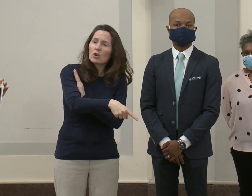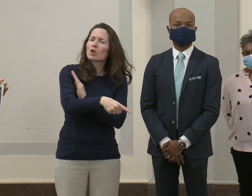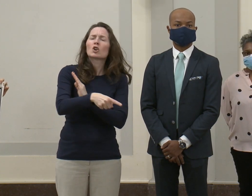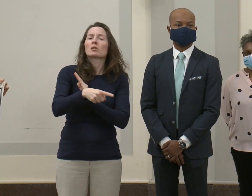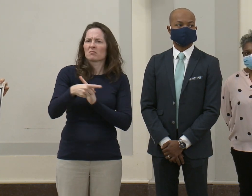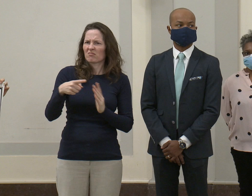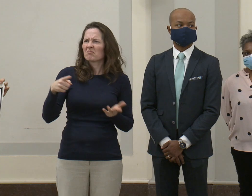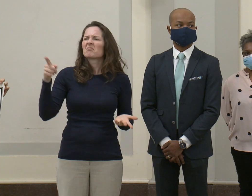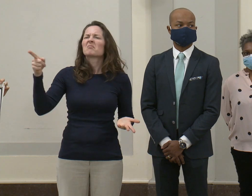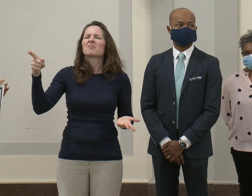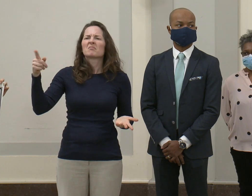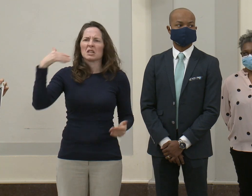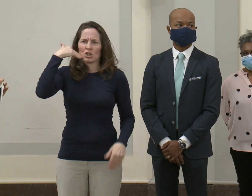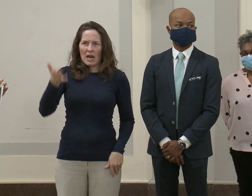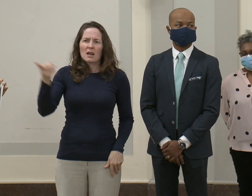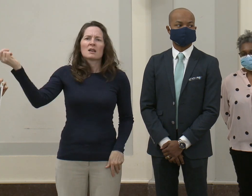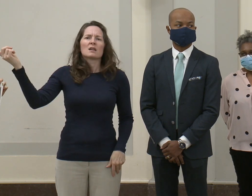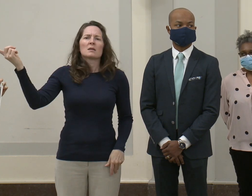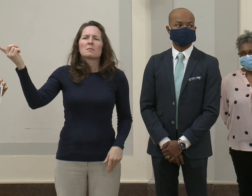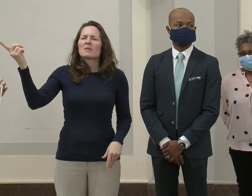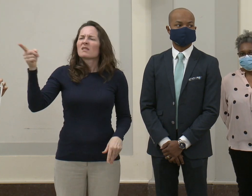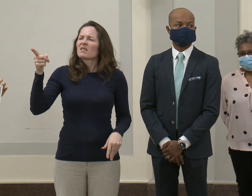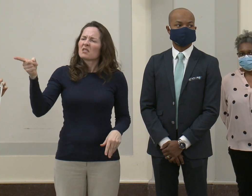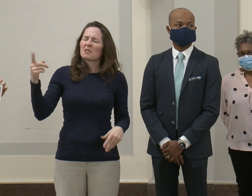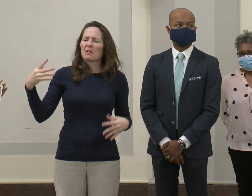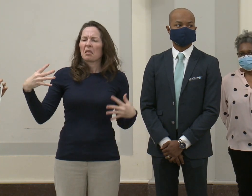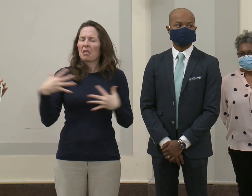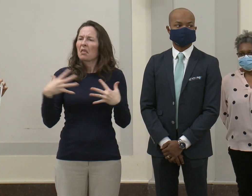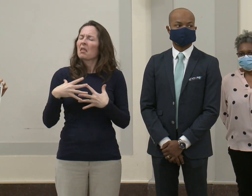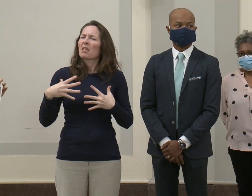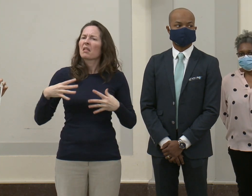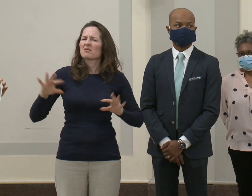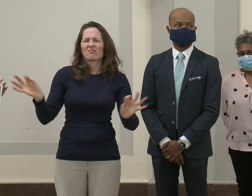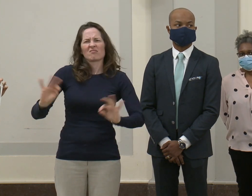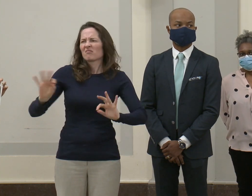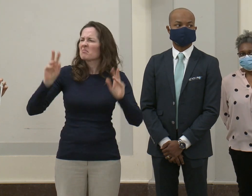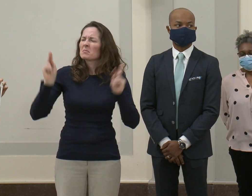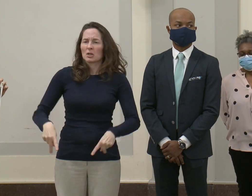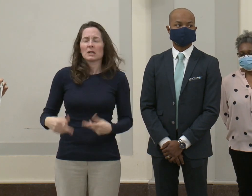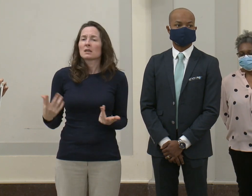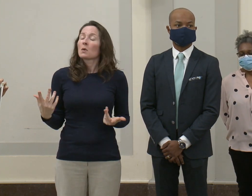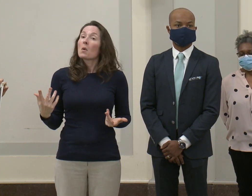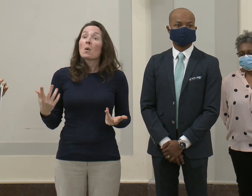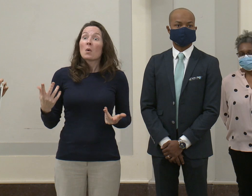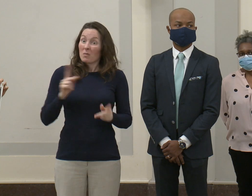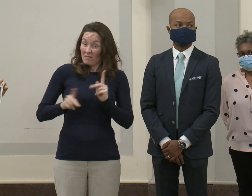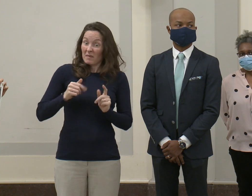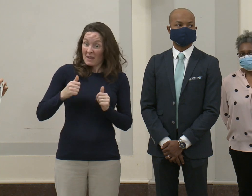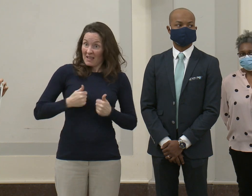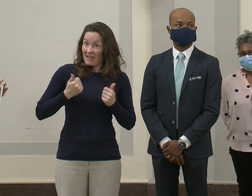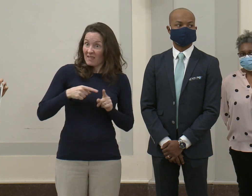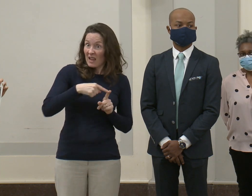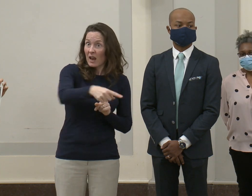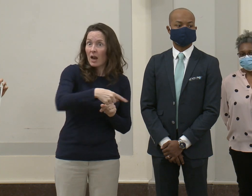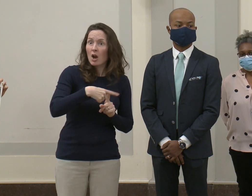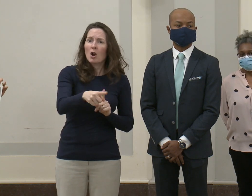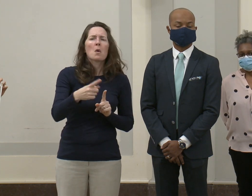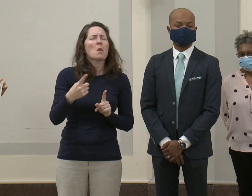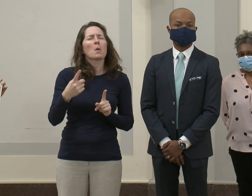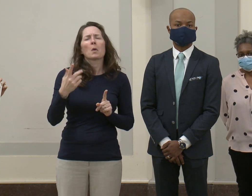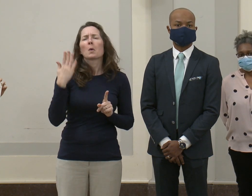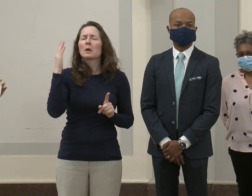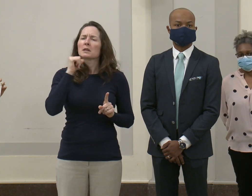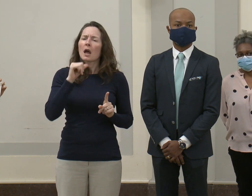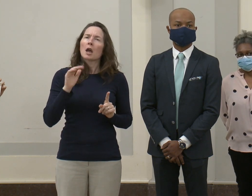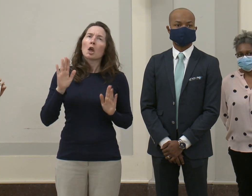block does not tolerate that kind of activity against anyone, especially their seniors, even though this is a neighborhood that we know has